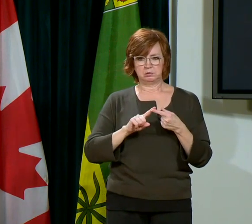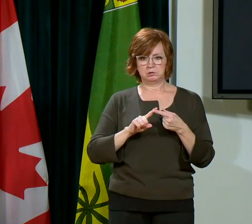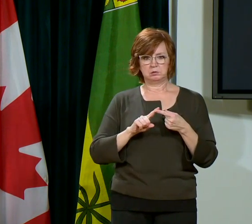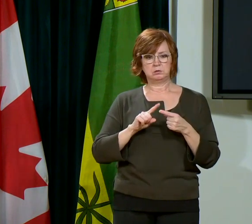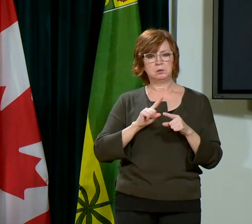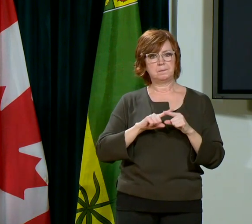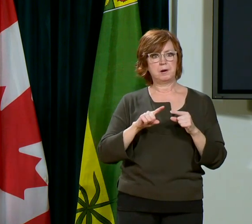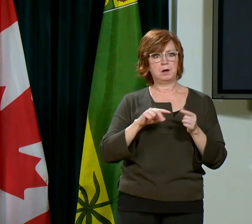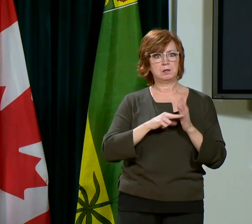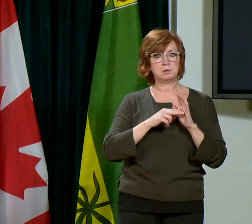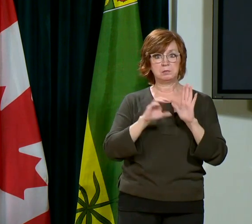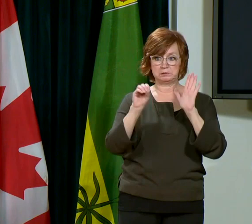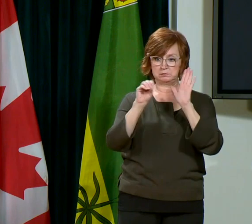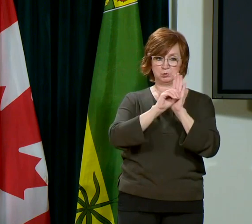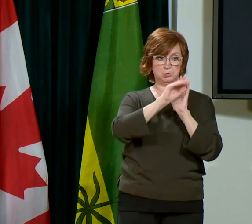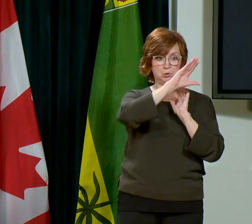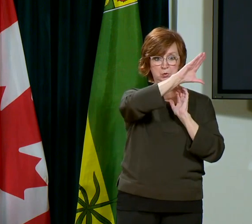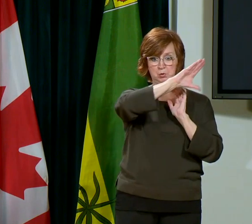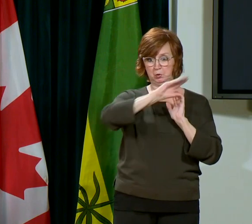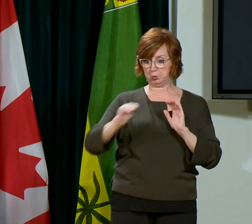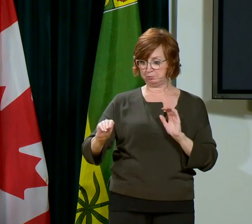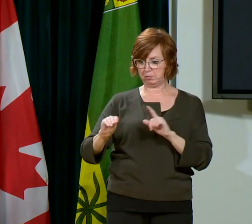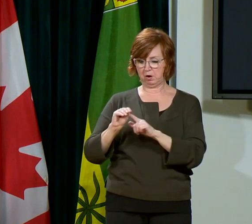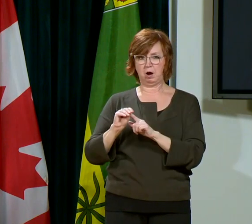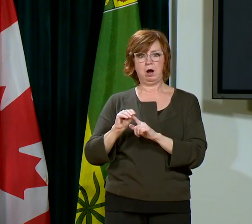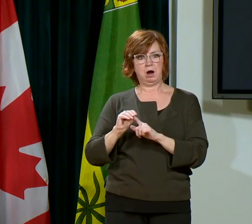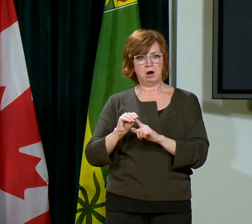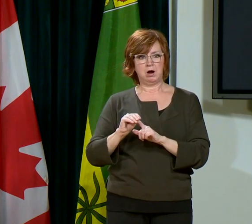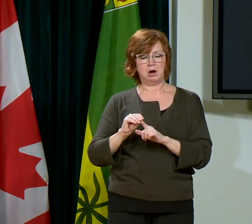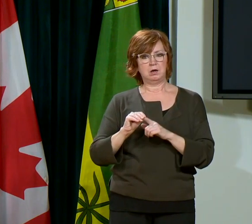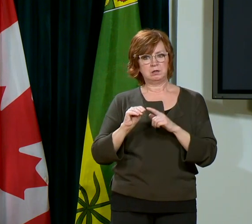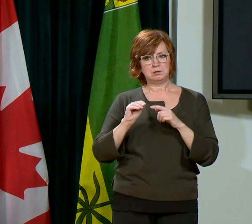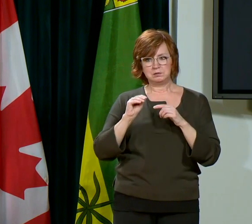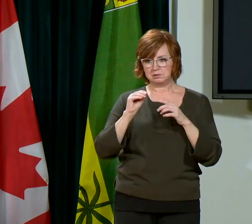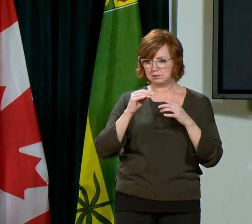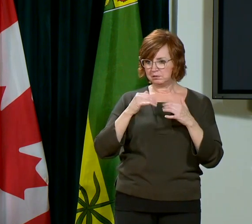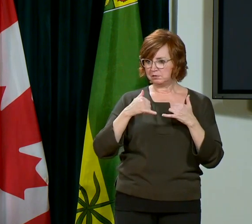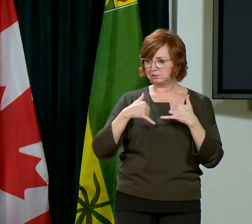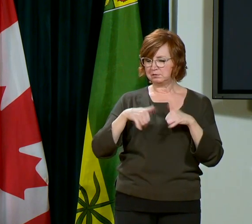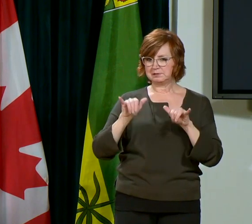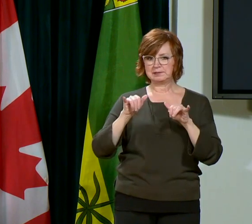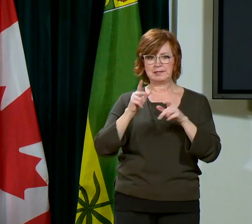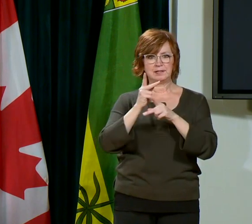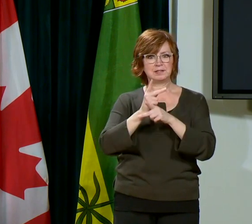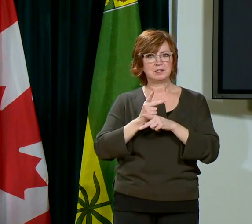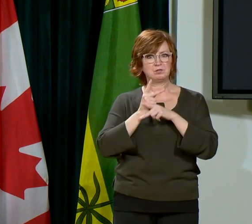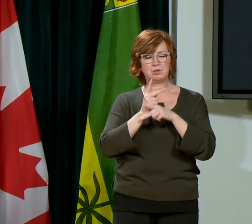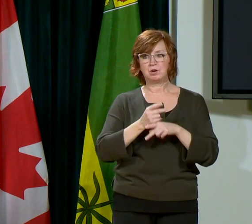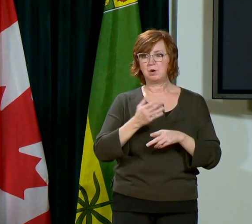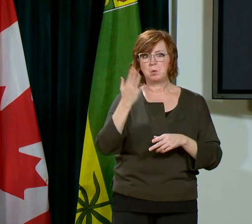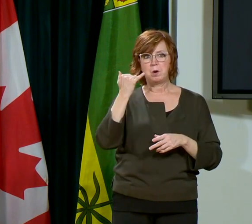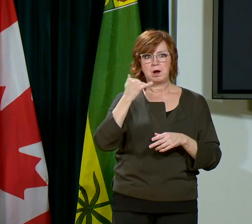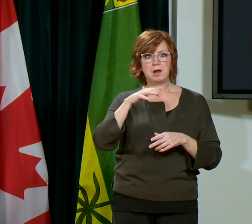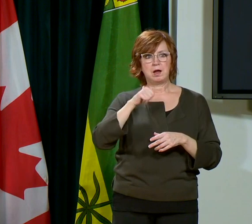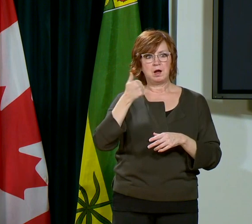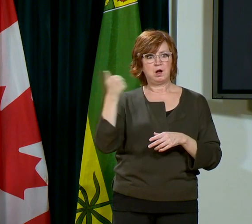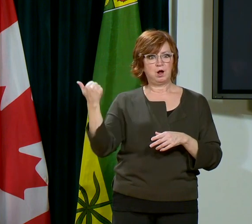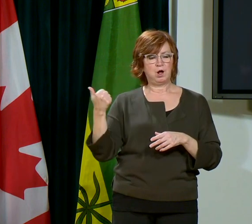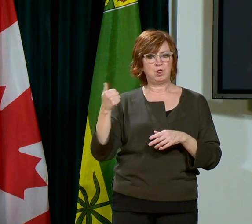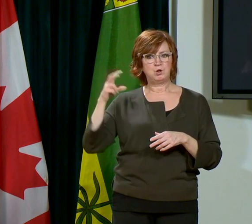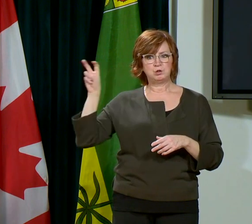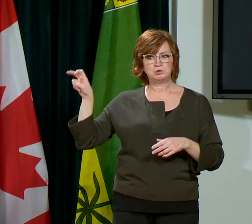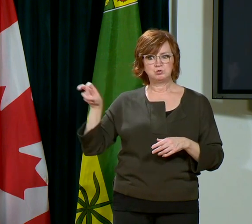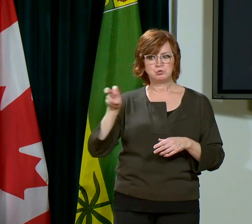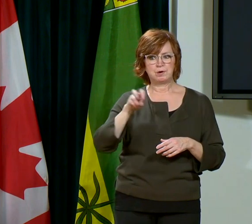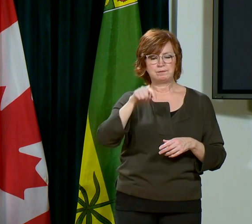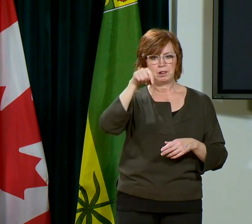Well, we still have to protect Saskatchewan against importation of cases, whether from other countries or other provinces with higher rates. So that